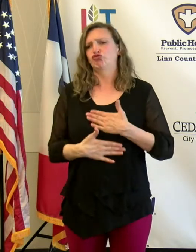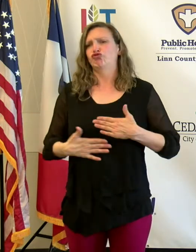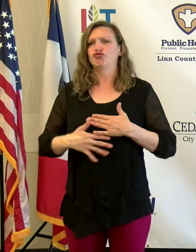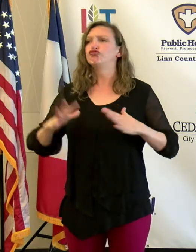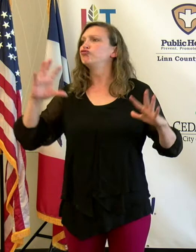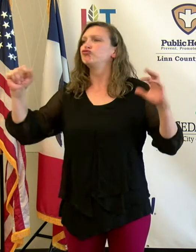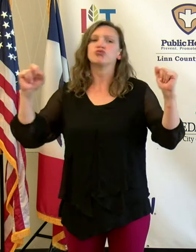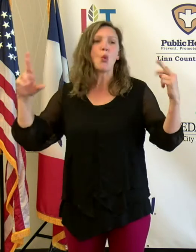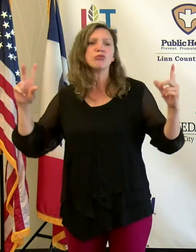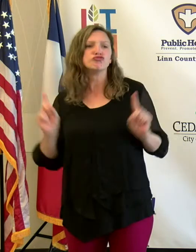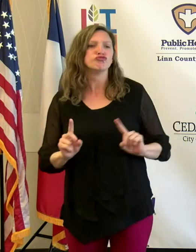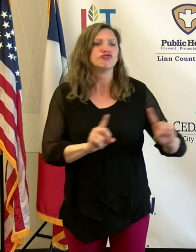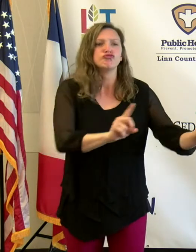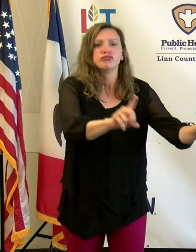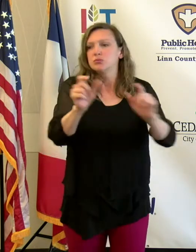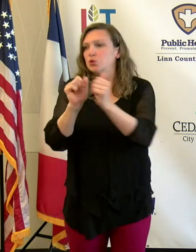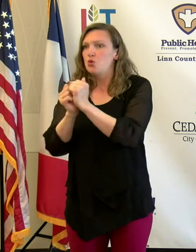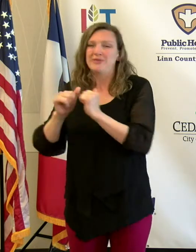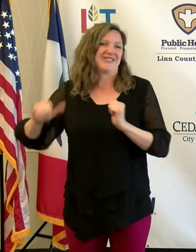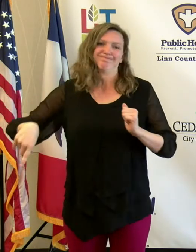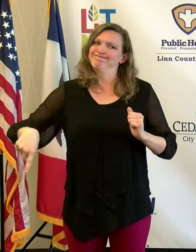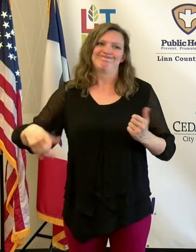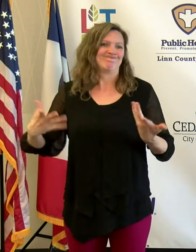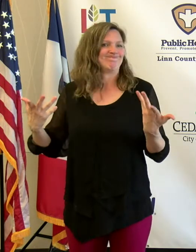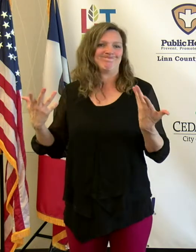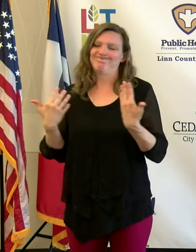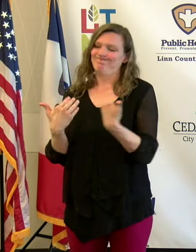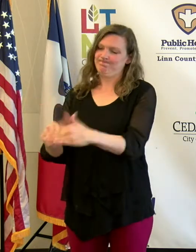and sporting gatherings.